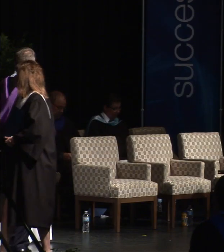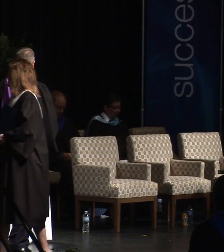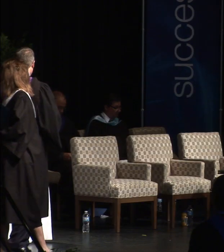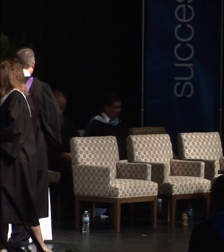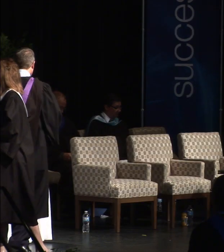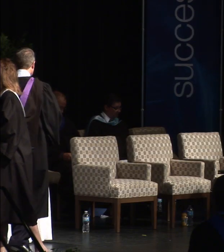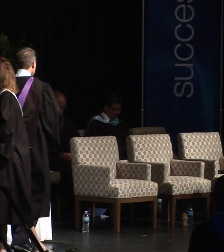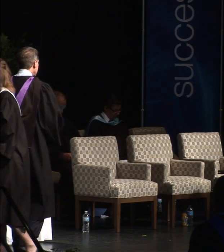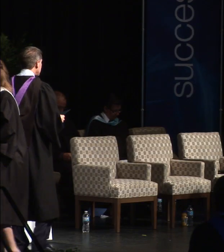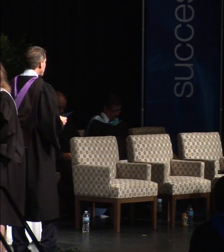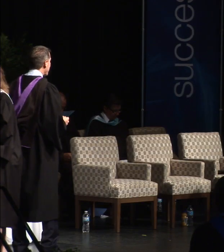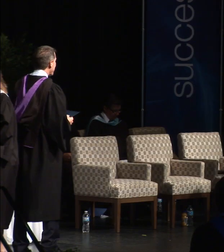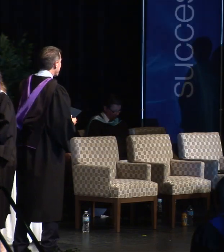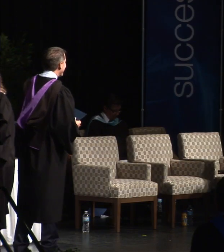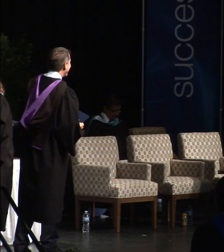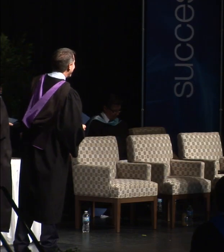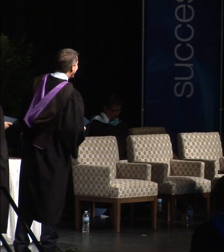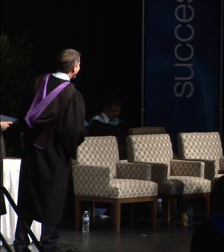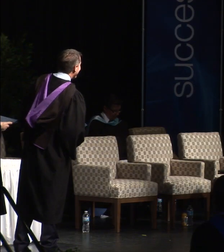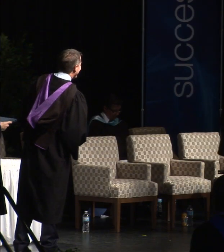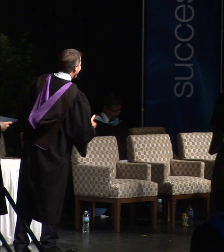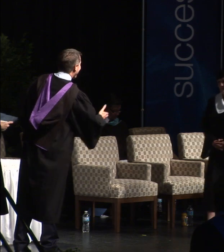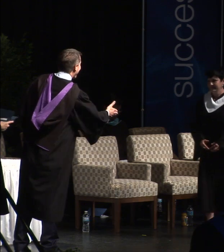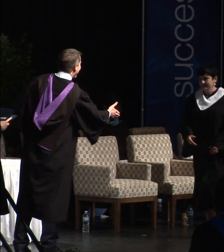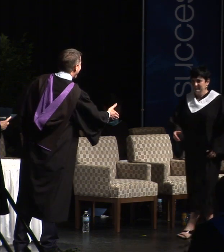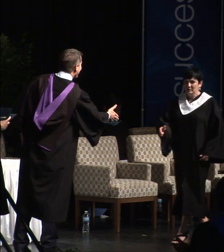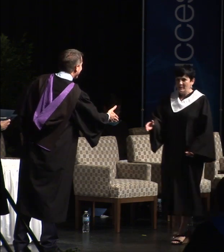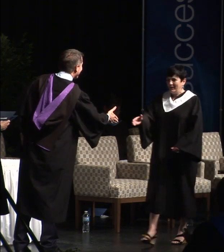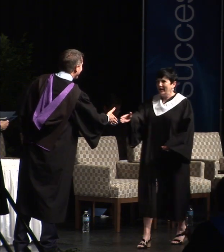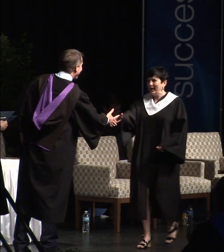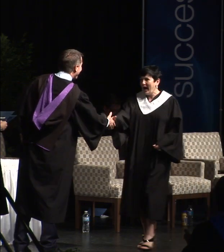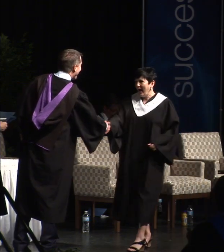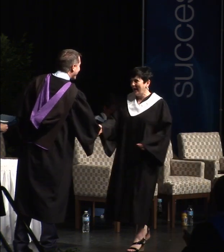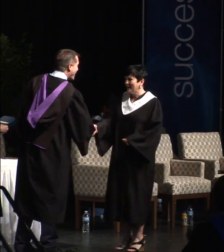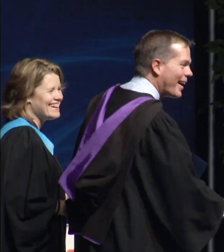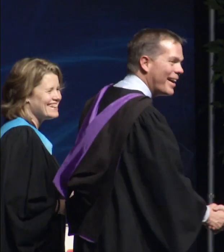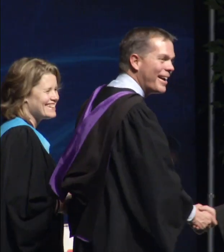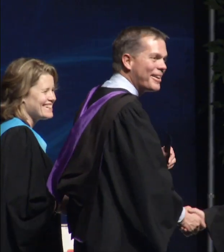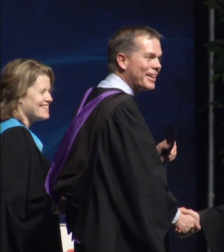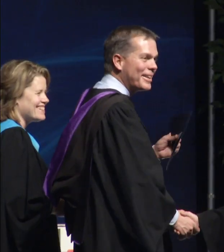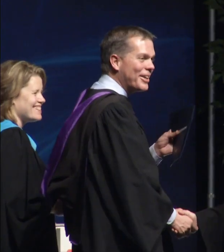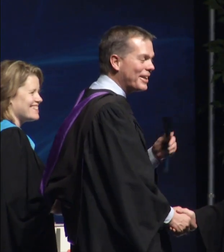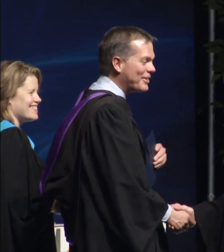Brenda Elizabeth Stevenson Honors.